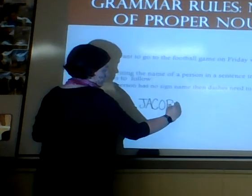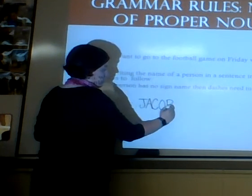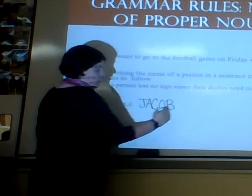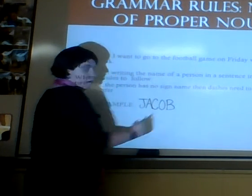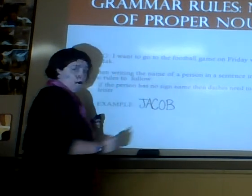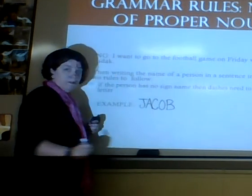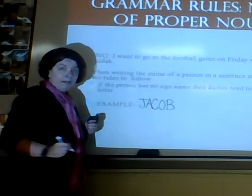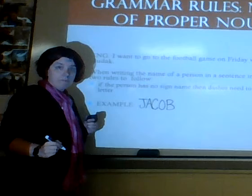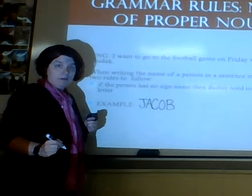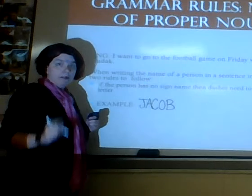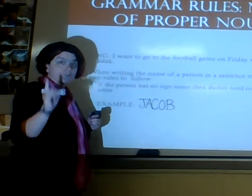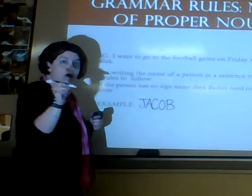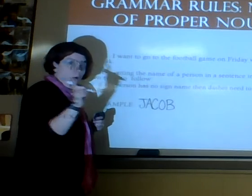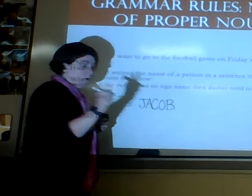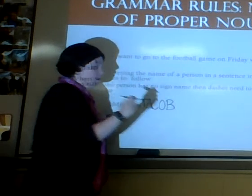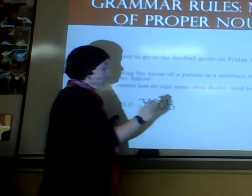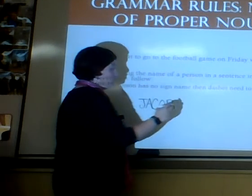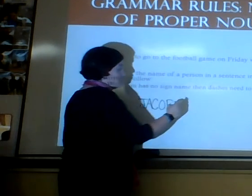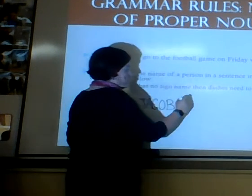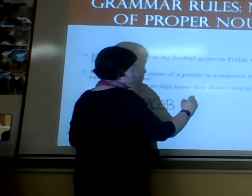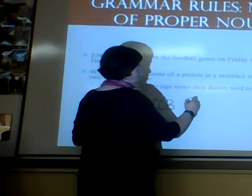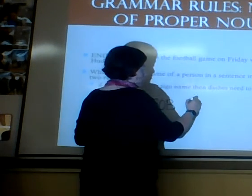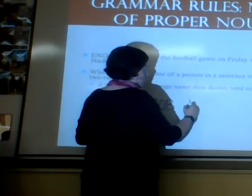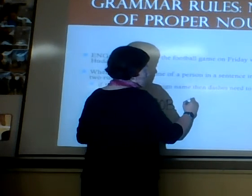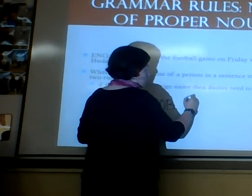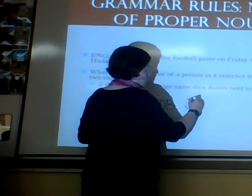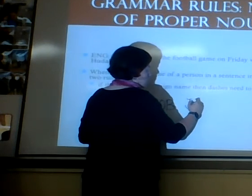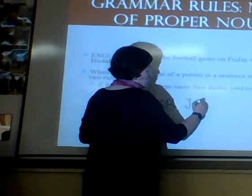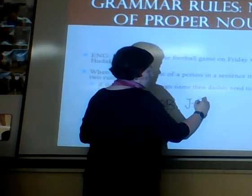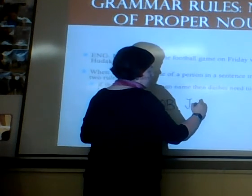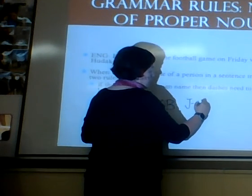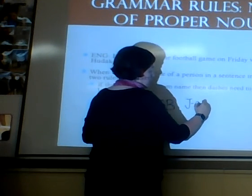J-A-C-O-B, all in capital letters. Or what you could do is